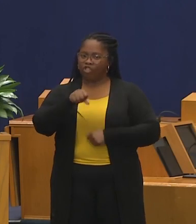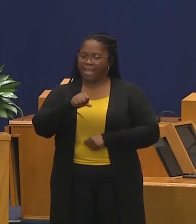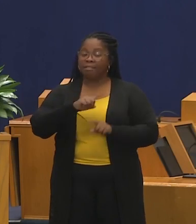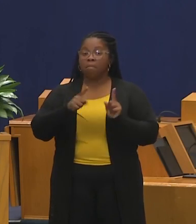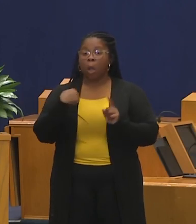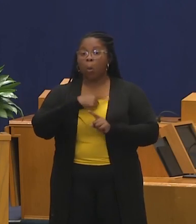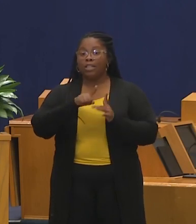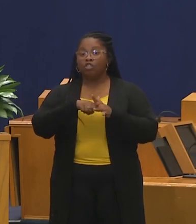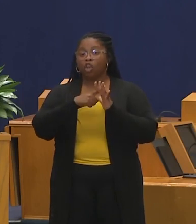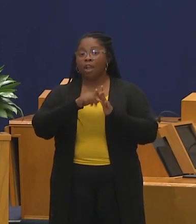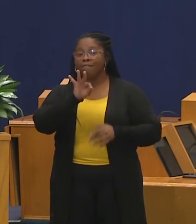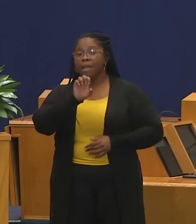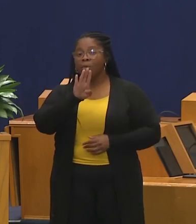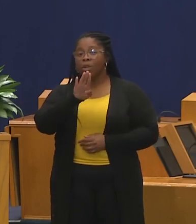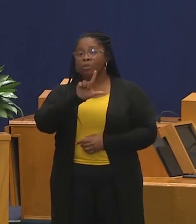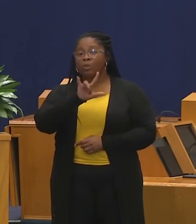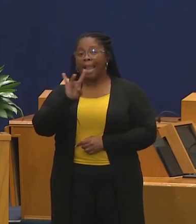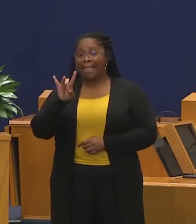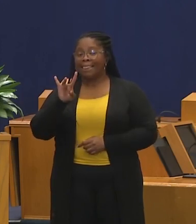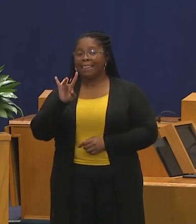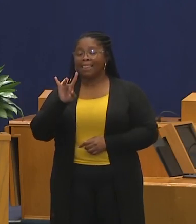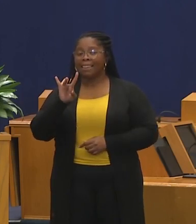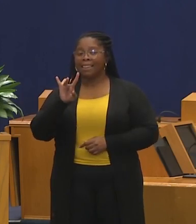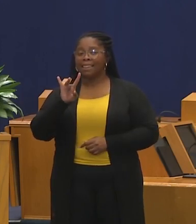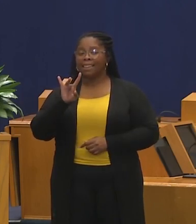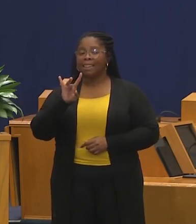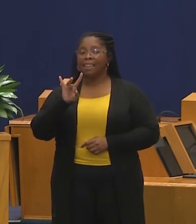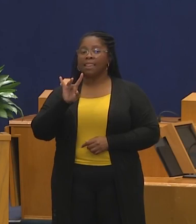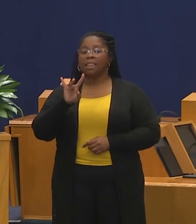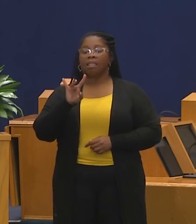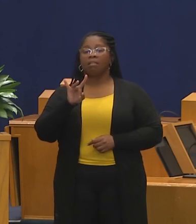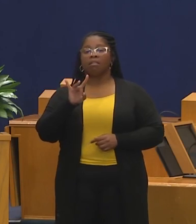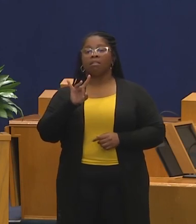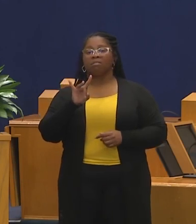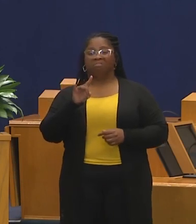starting in February 28th. We dropped our population of the